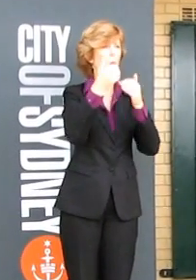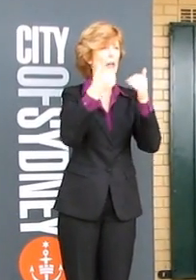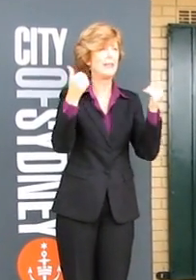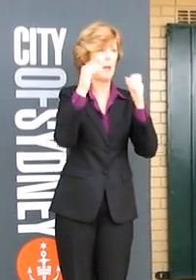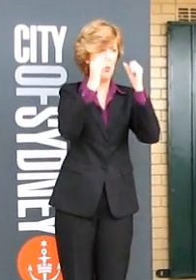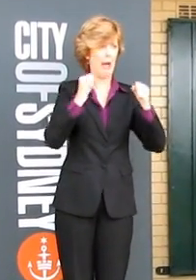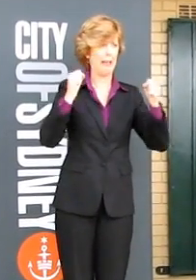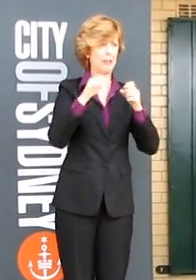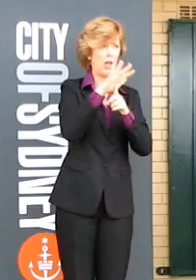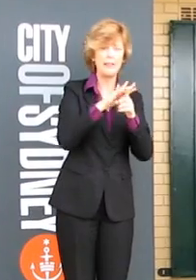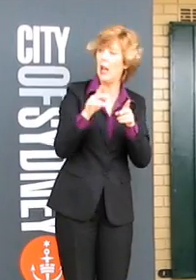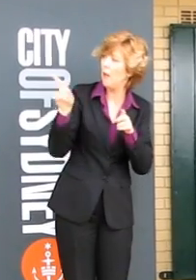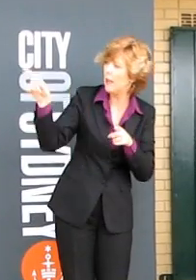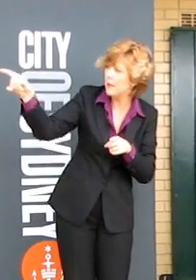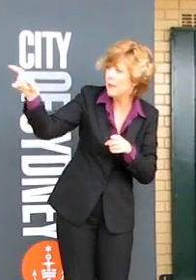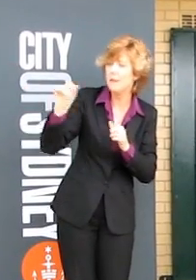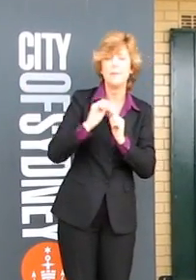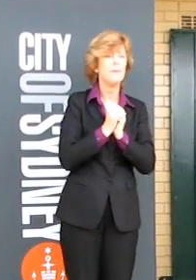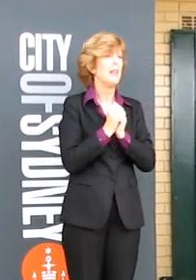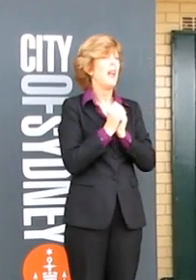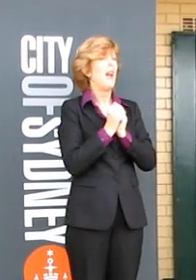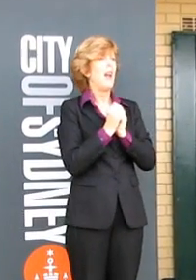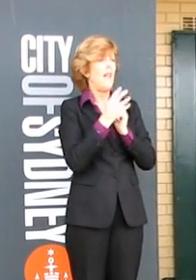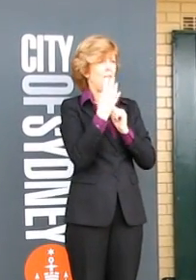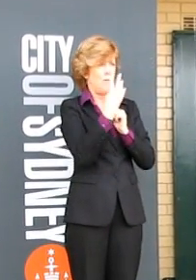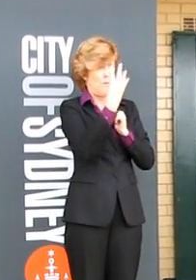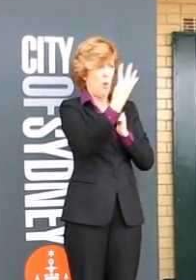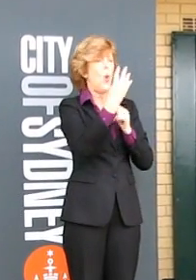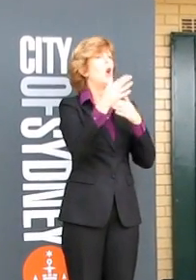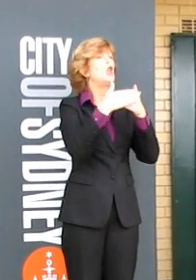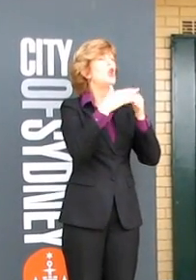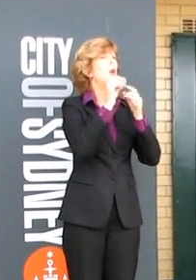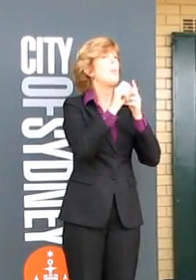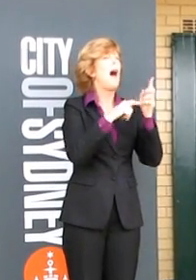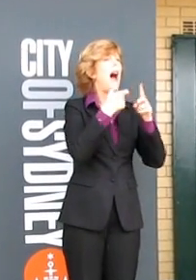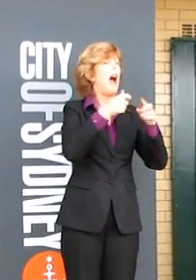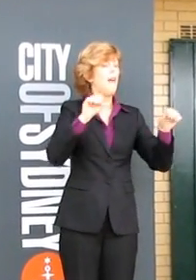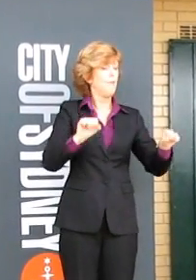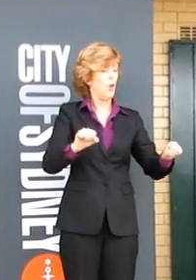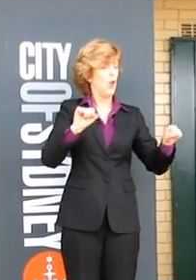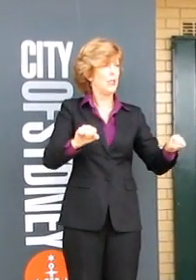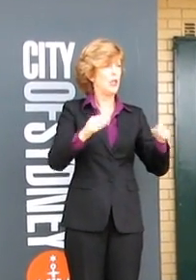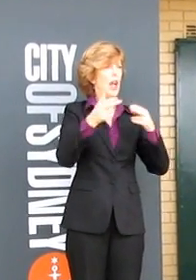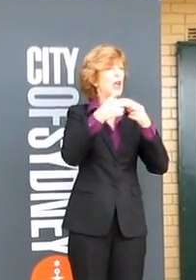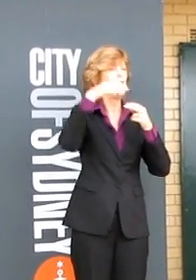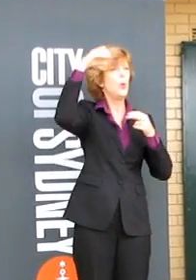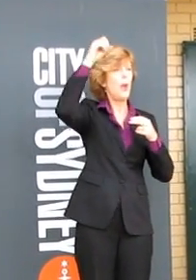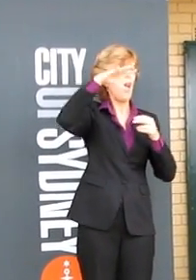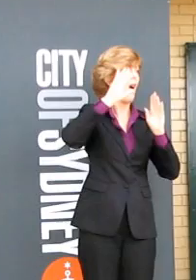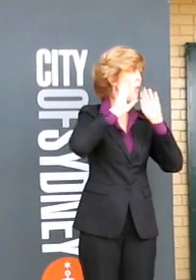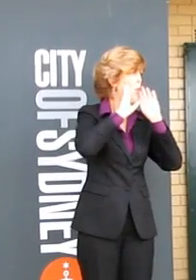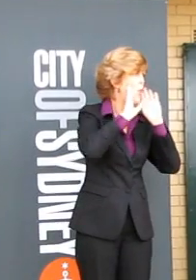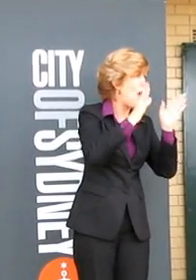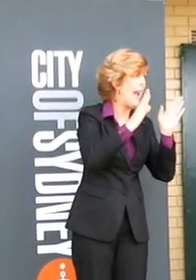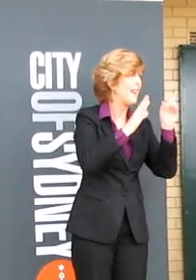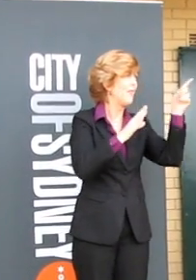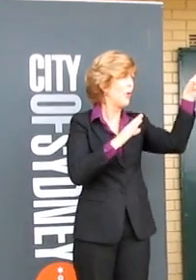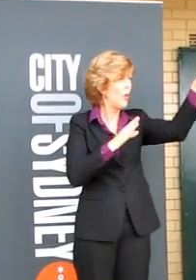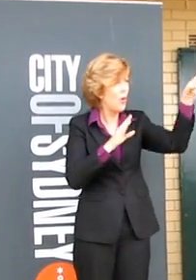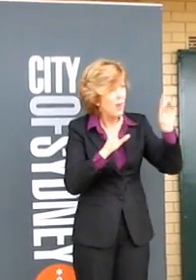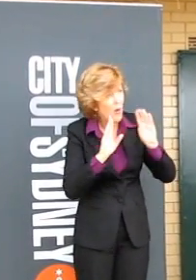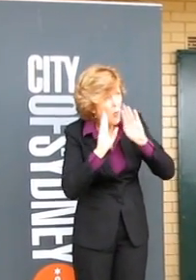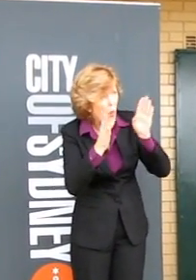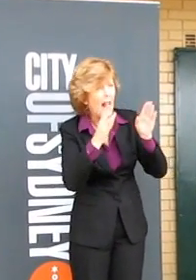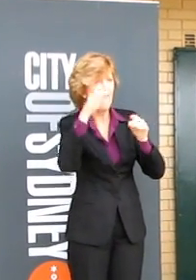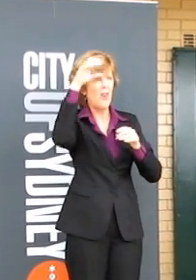fit. New park furniture, and there's energy efficient lighting. And aren't those lights wonderful? I think they look quite drunken actually, the way they